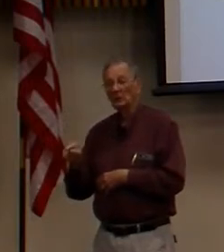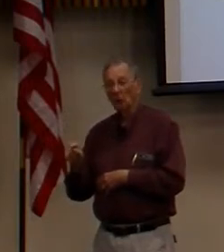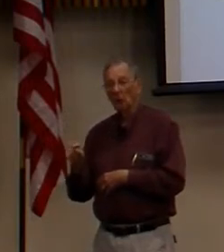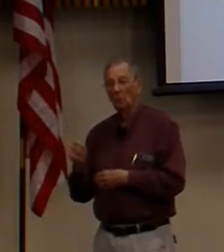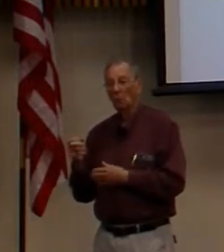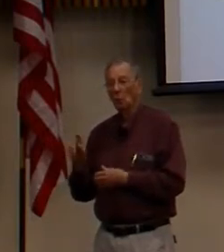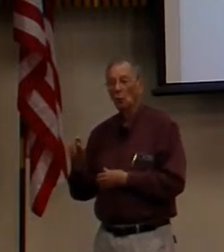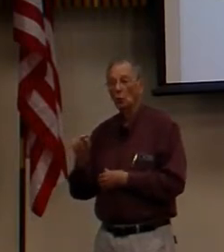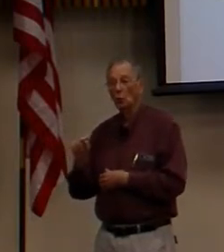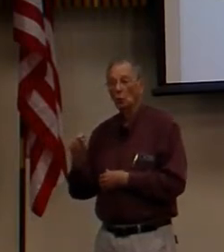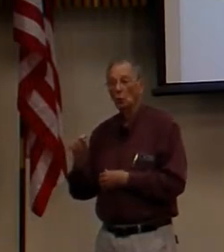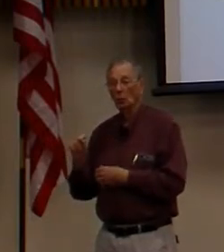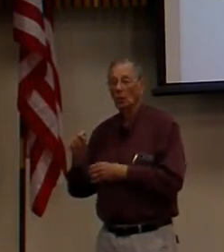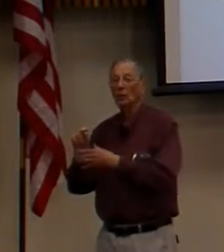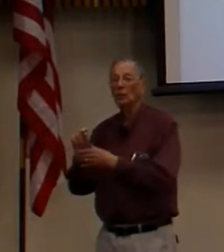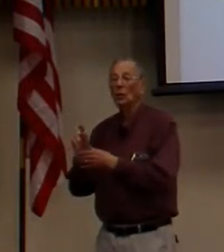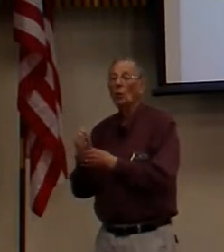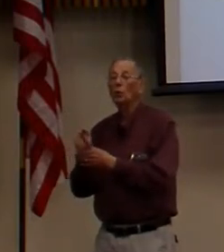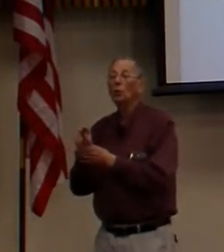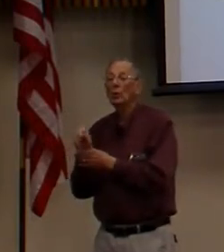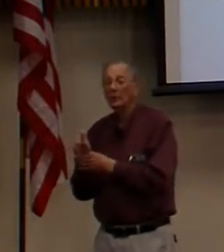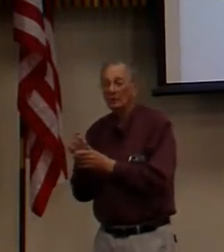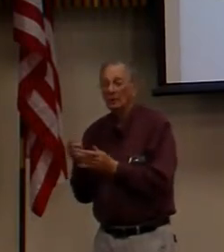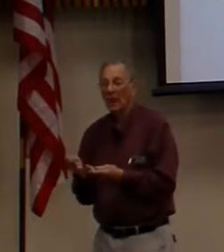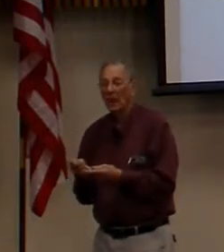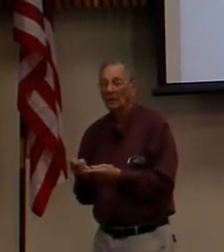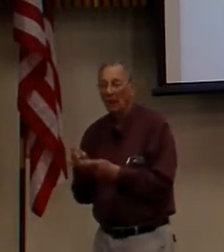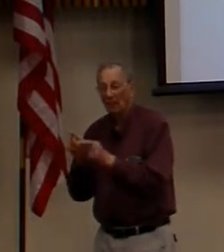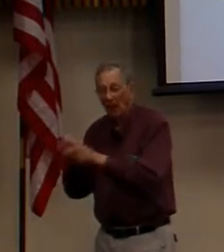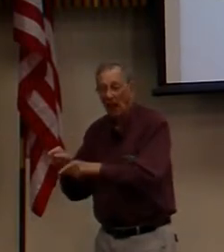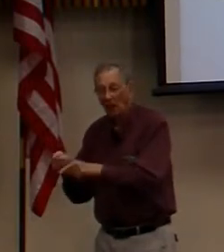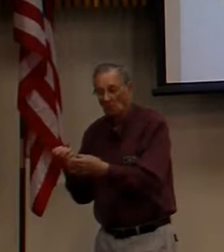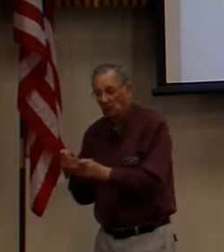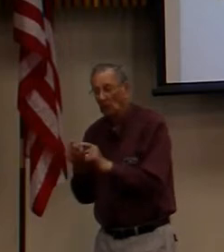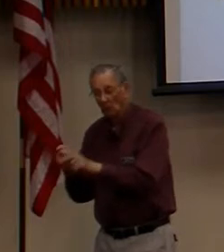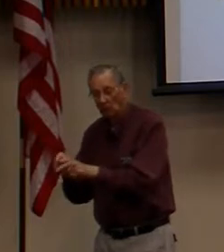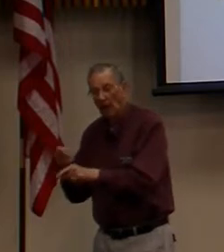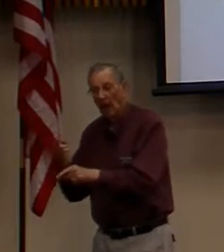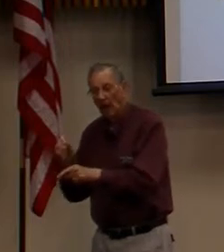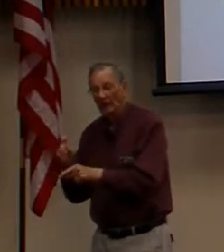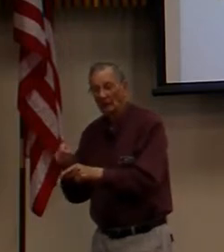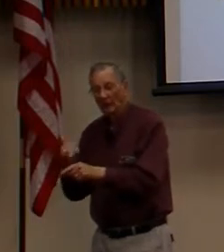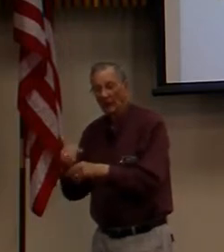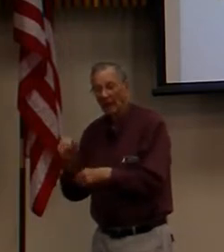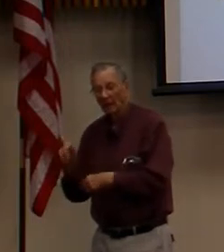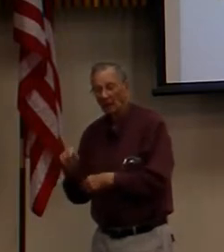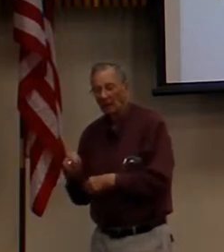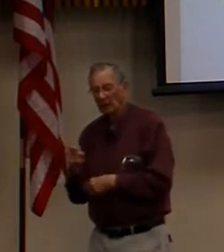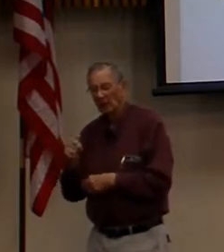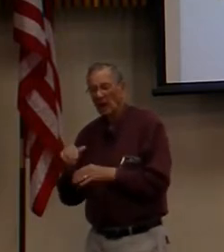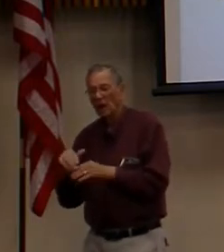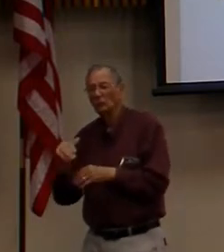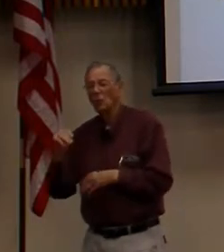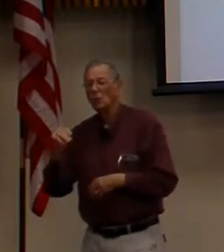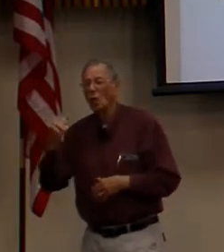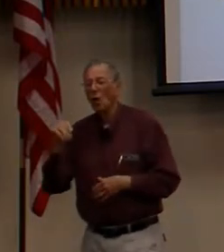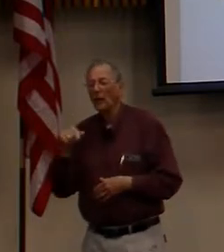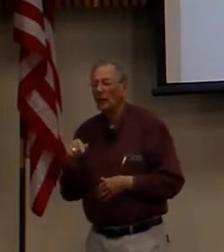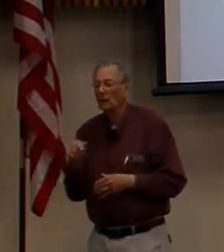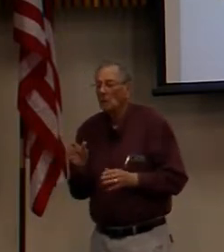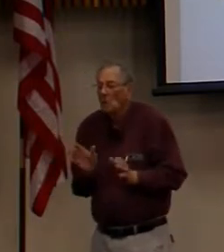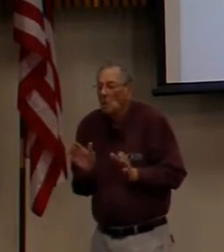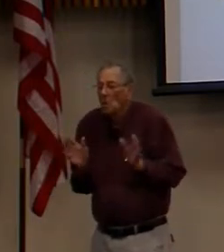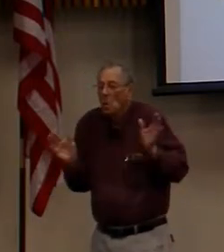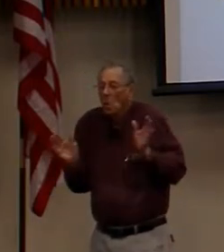itself here in our country. But about 10 miles to the north is this little